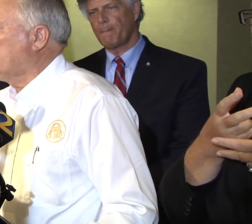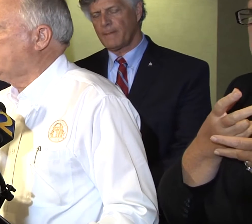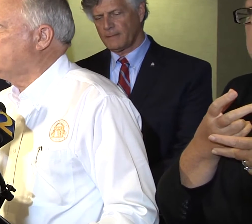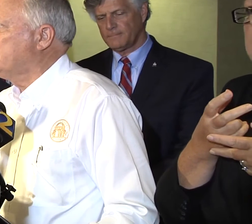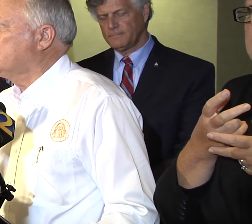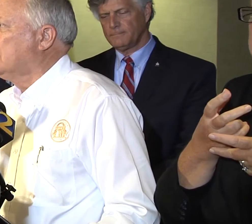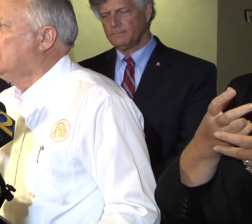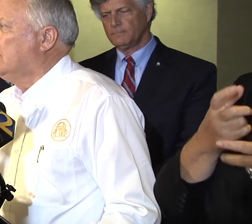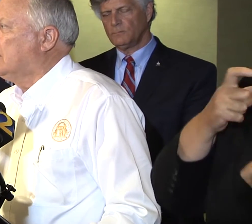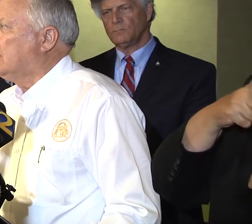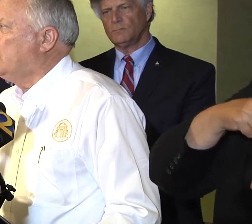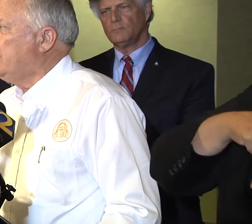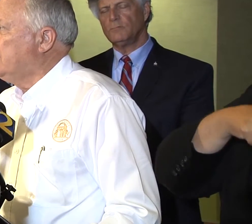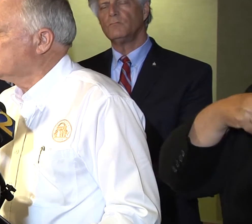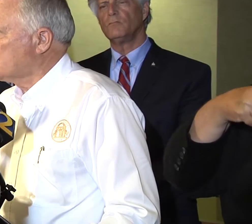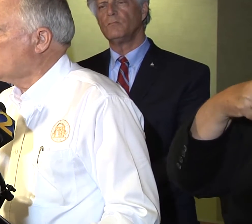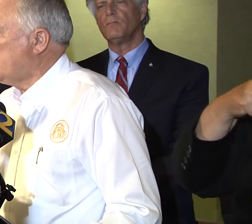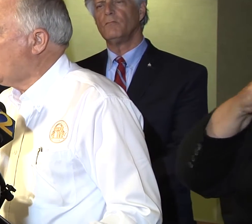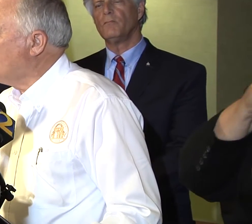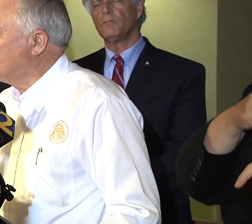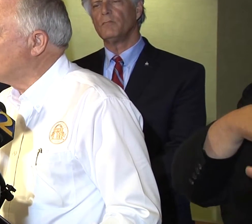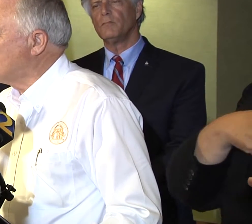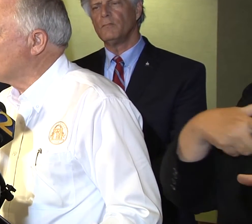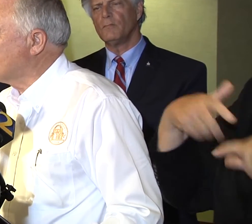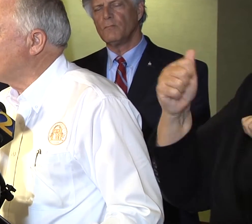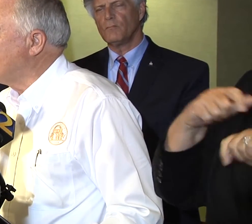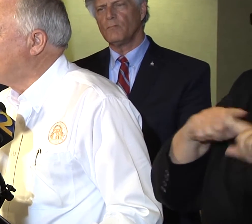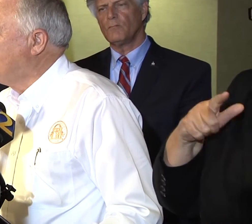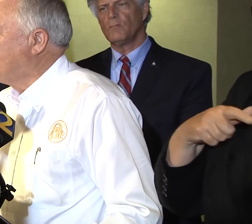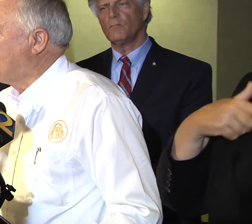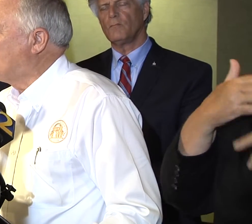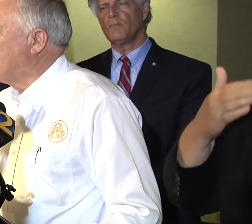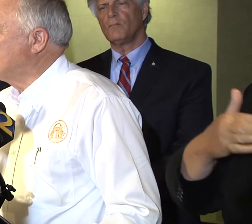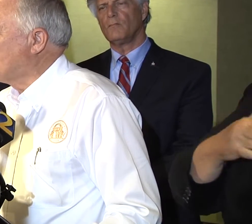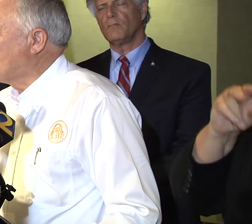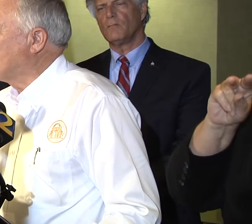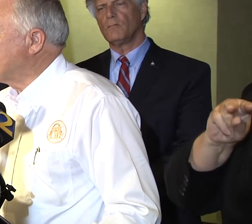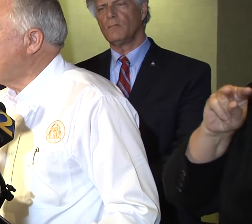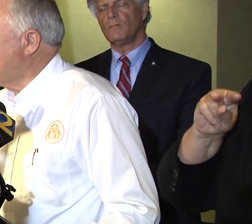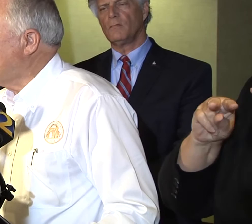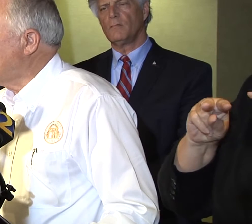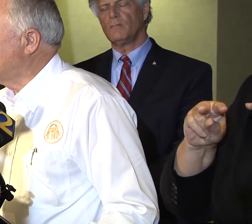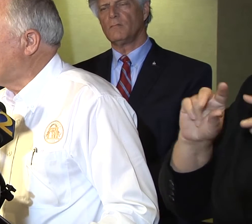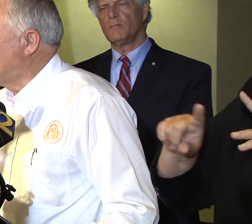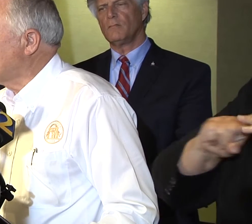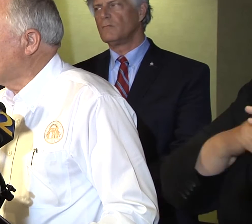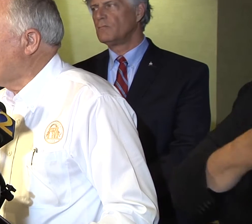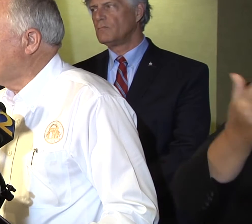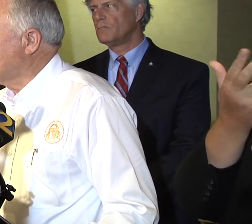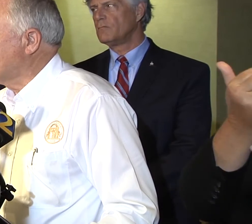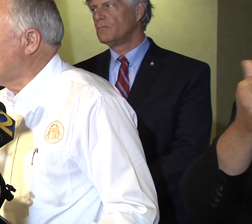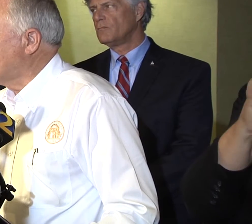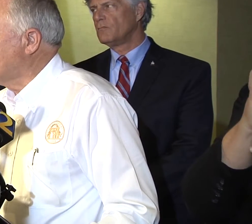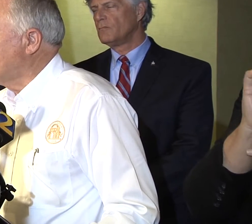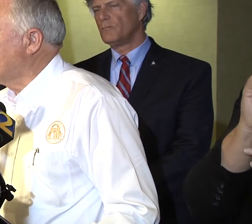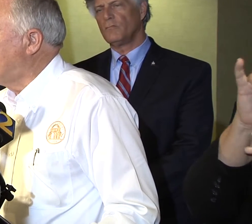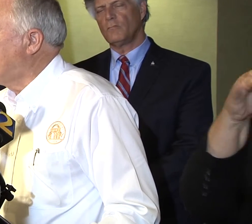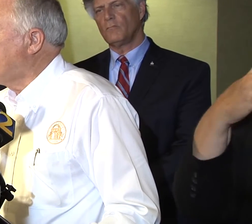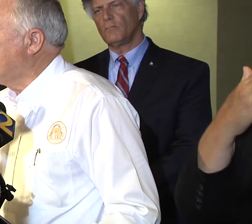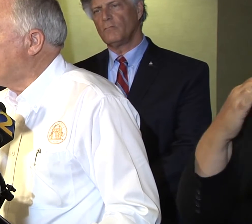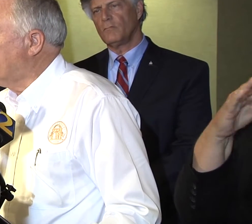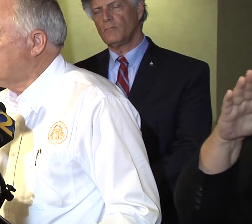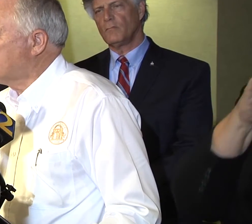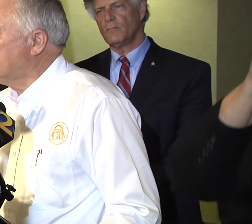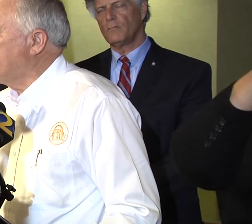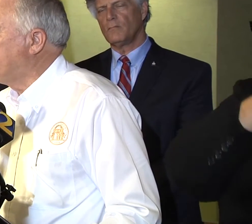on our declarations. We started out with just the original 13 counties, the coastal counties, as well as those that